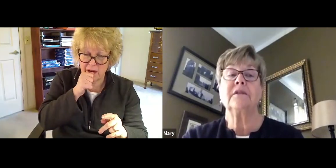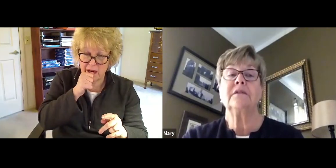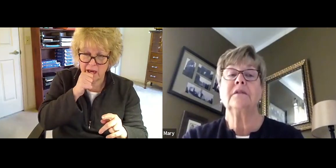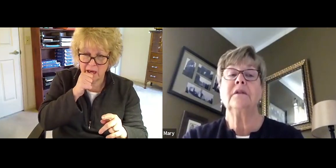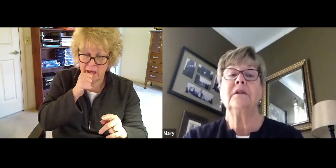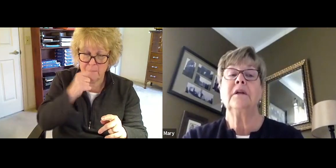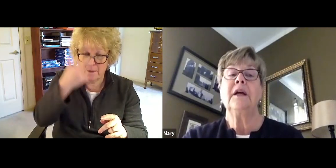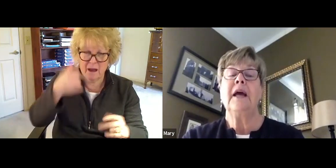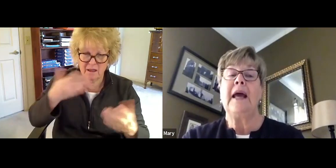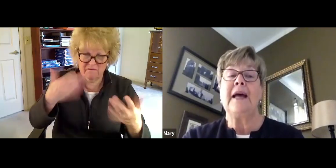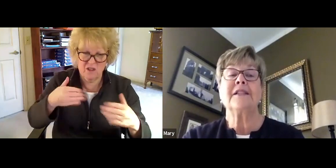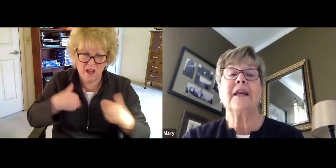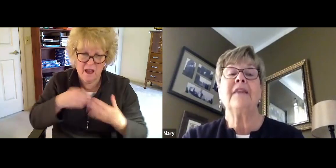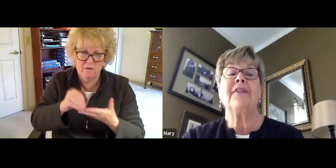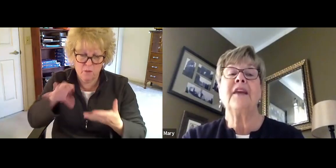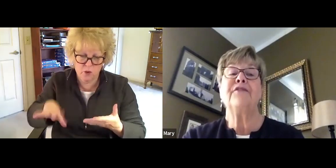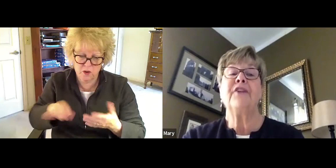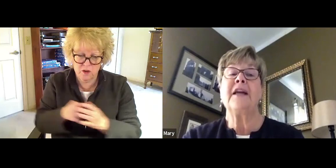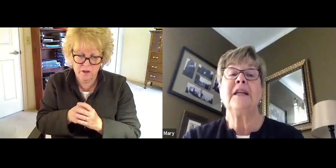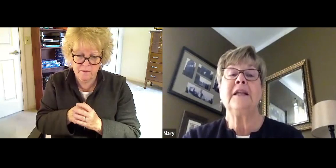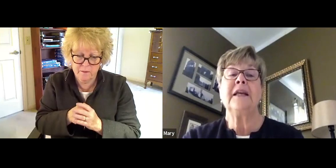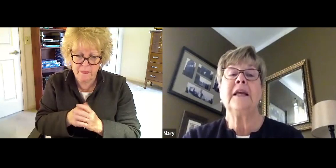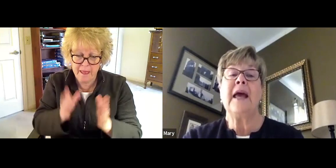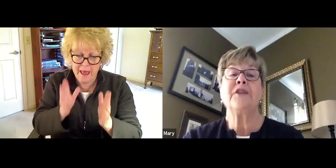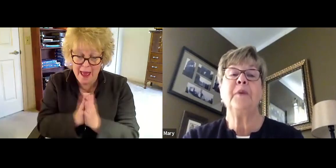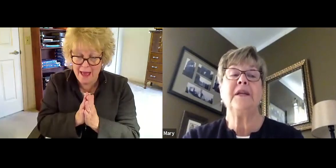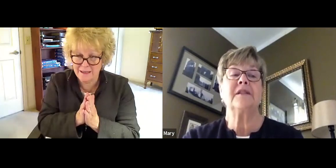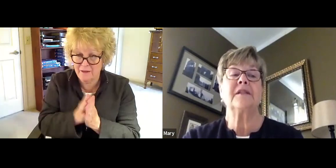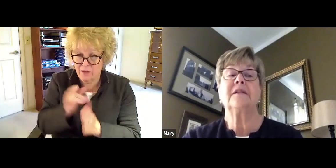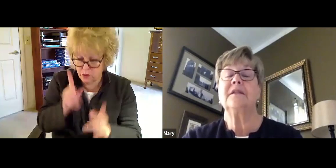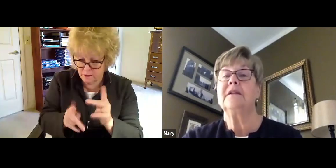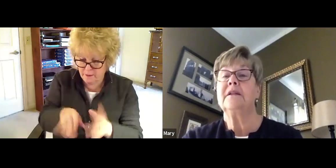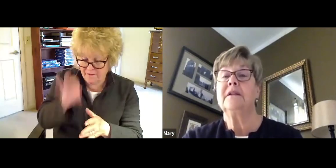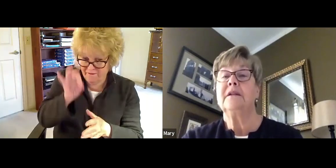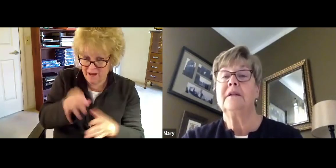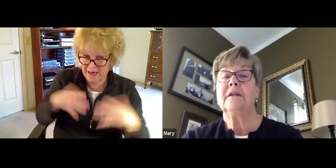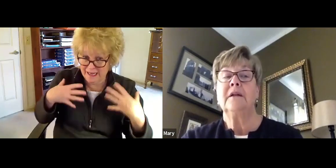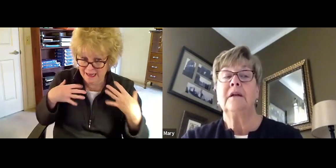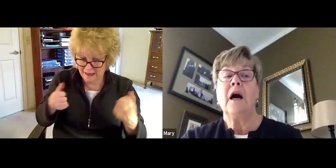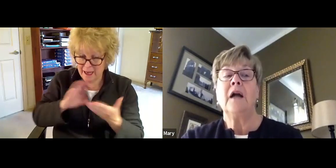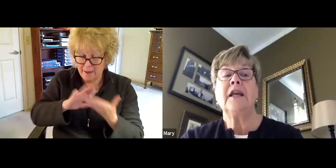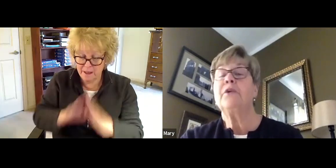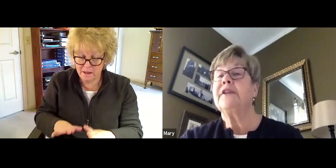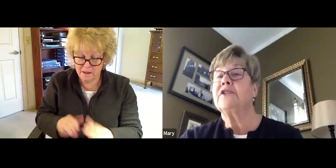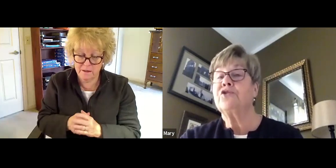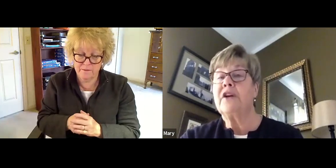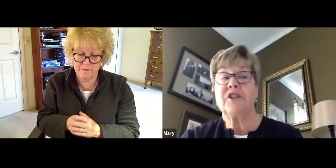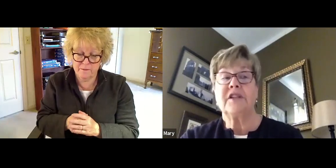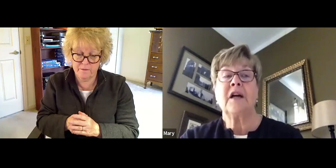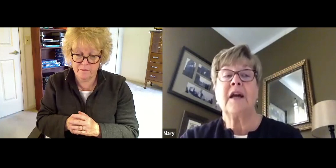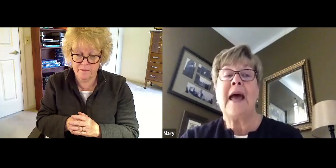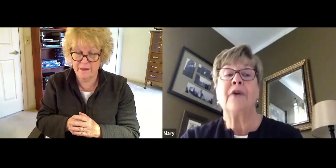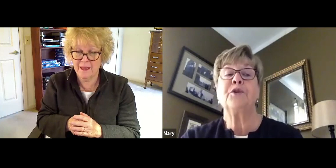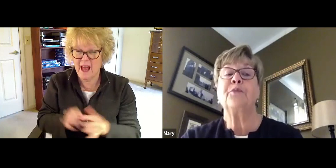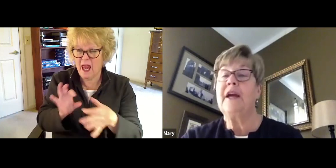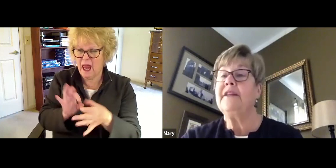abortion, asking that they find healing and peace. A link with instructions